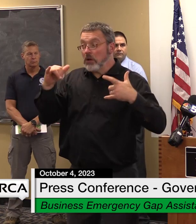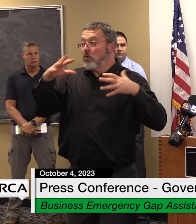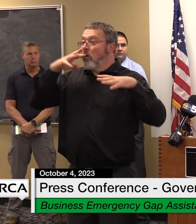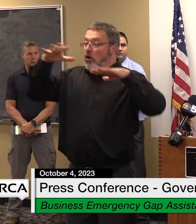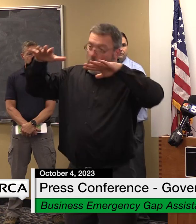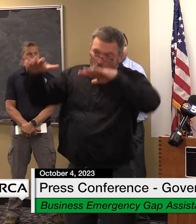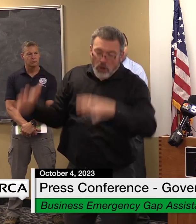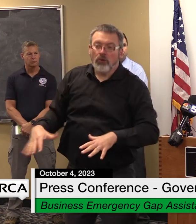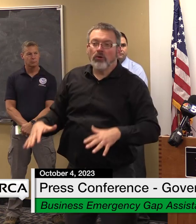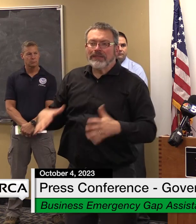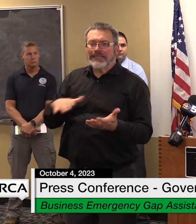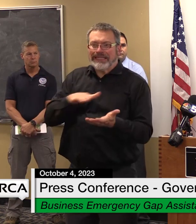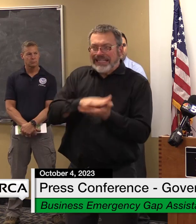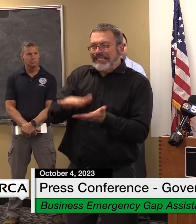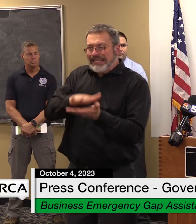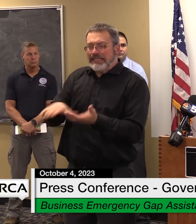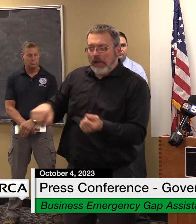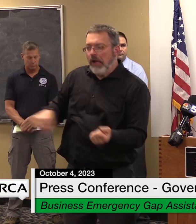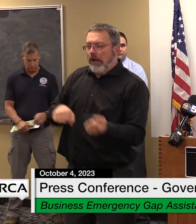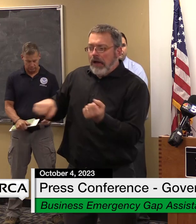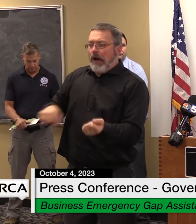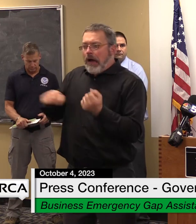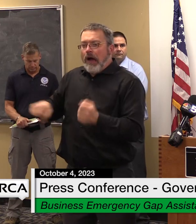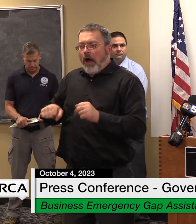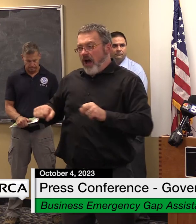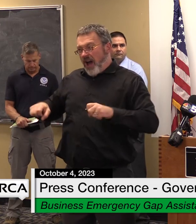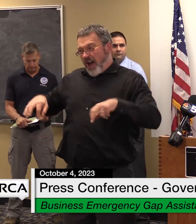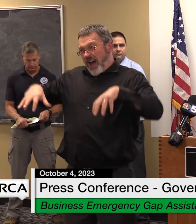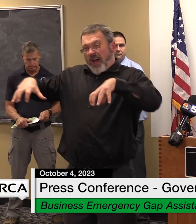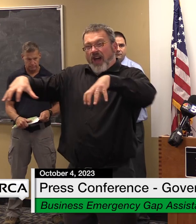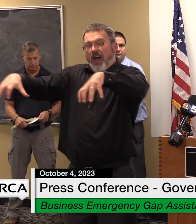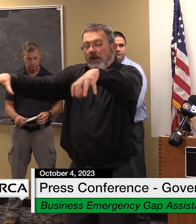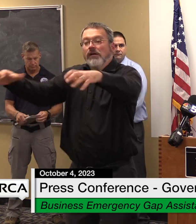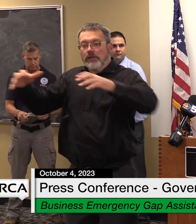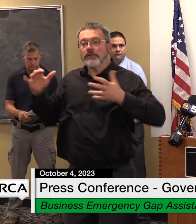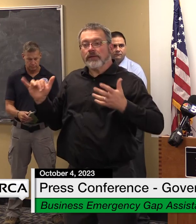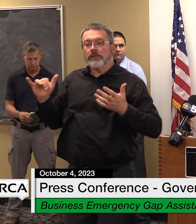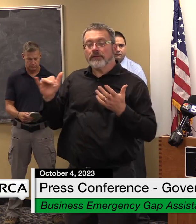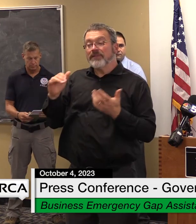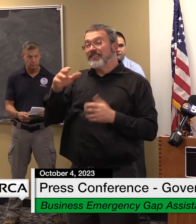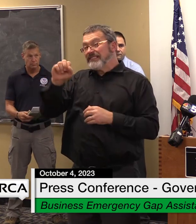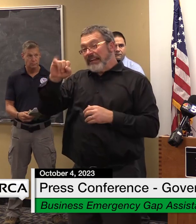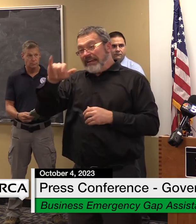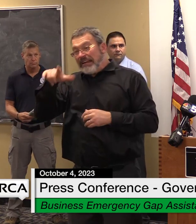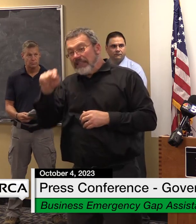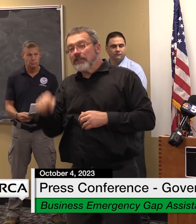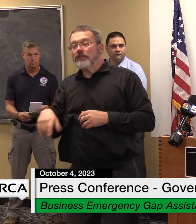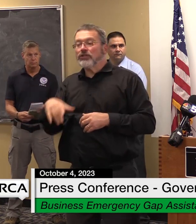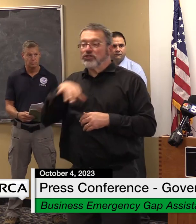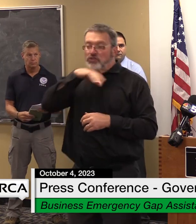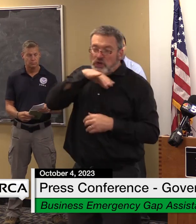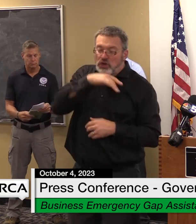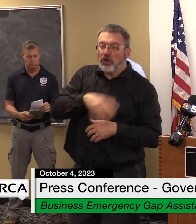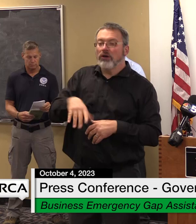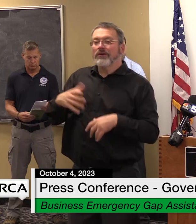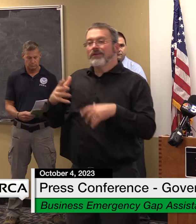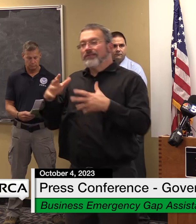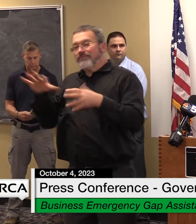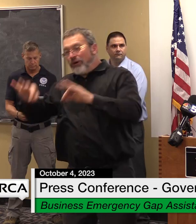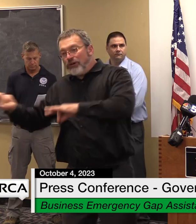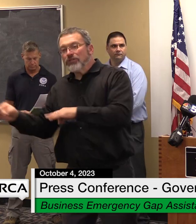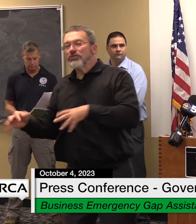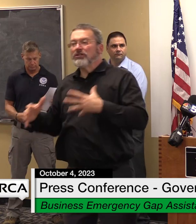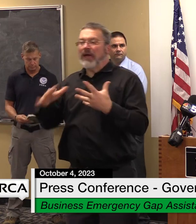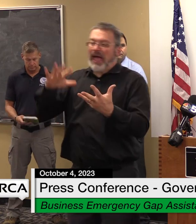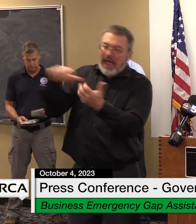citizens literally dug out, we were left with mud and silt and construction debris from flood-damaged homes and businesses and a variety